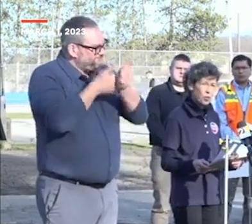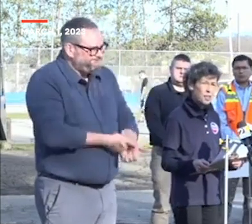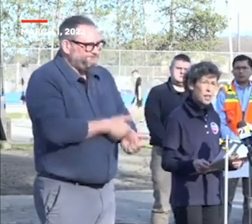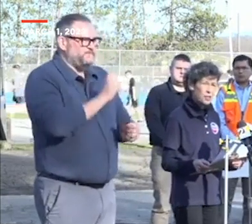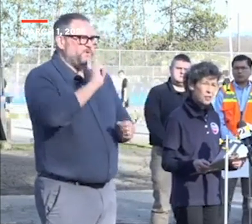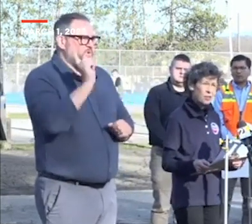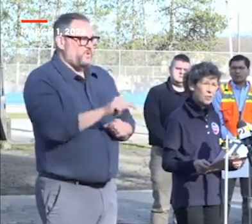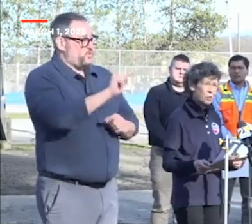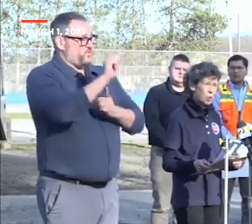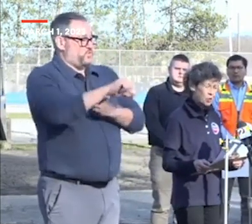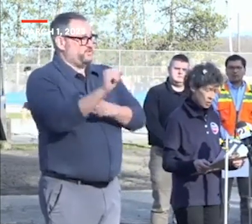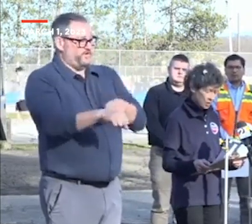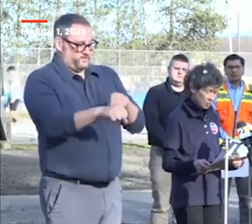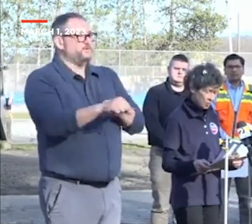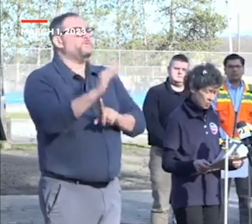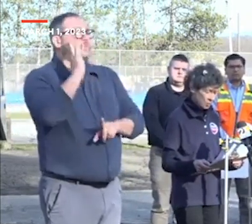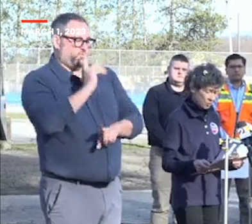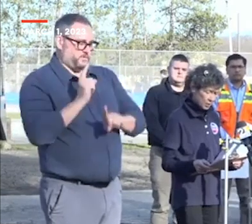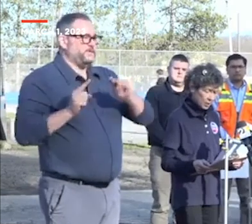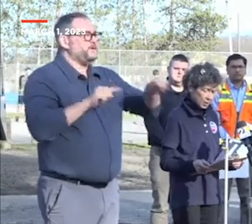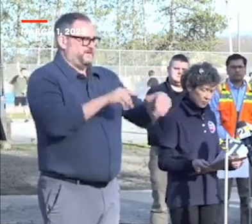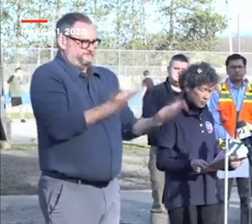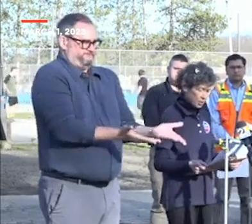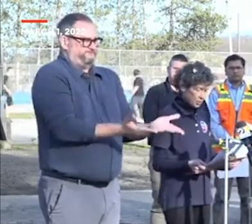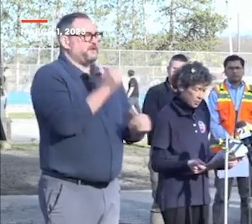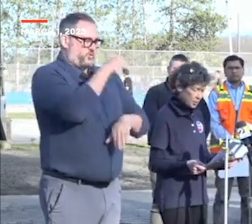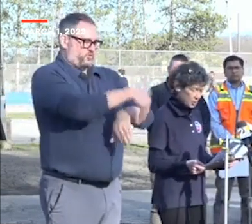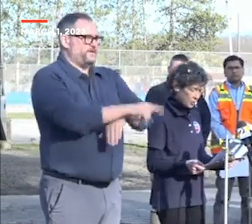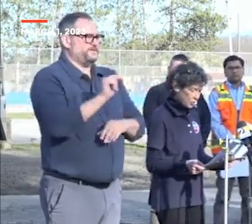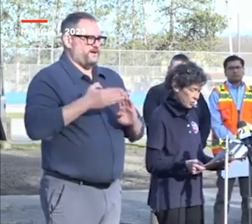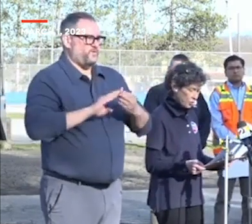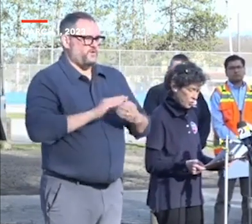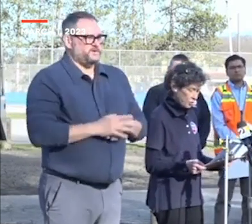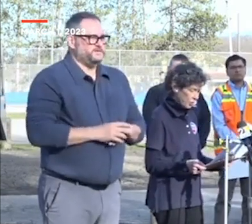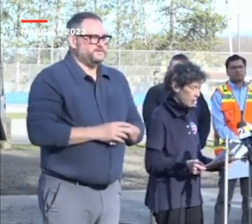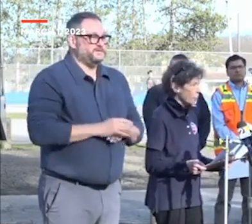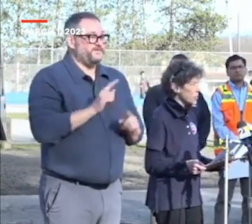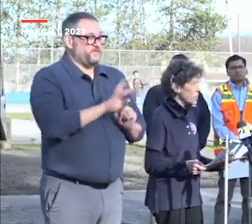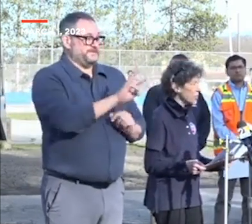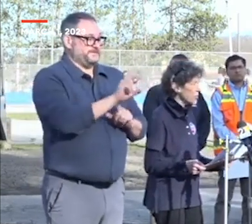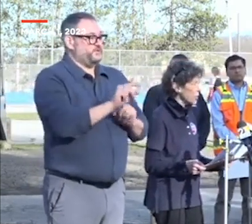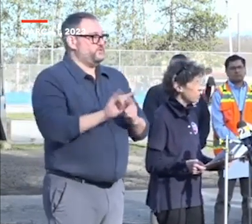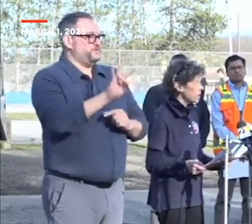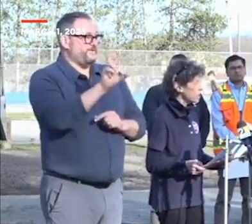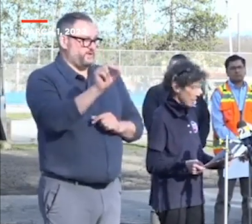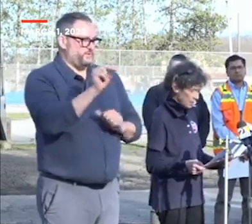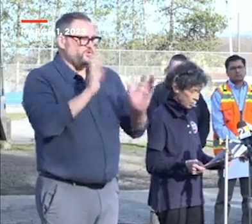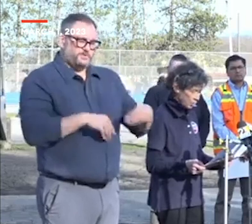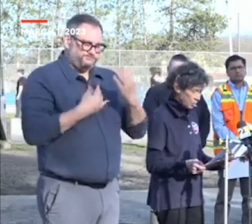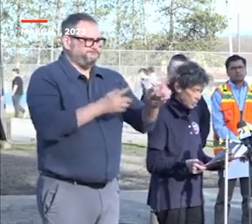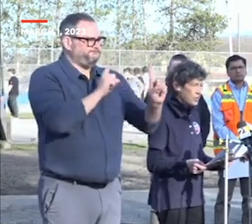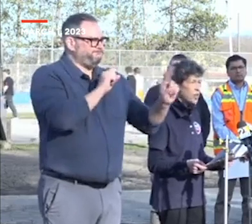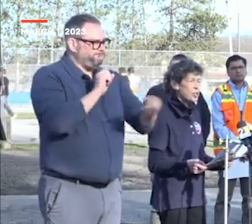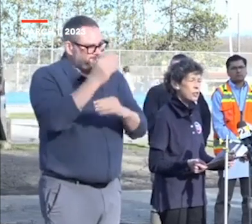Southern will attend tomorrow's town hall. From 6:30 to 7:30, we'll provide a response update and